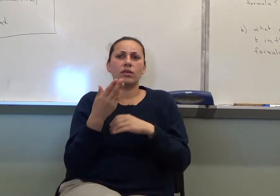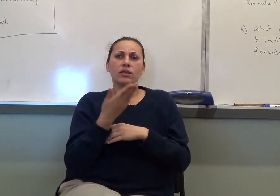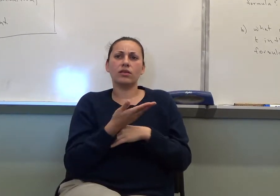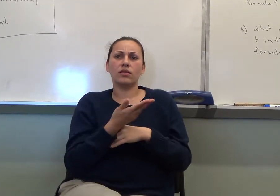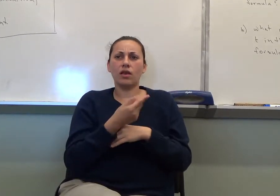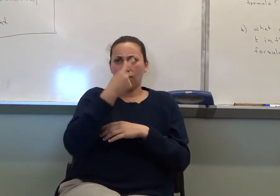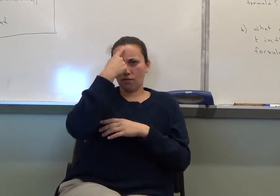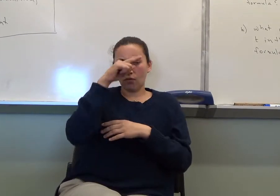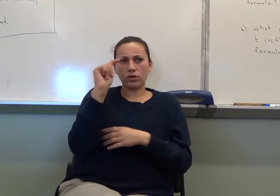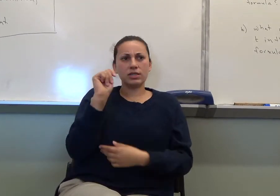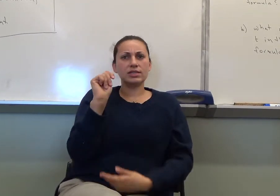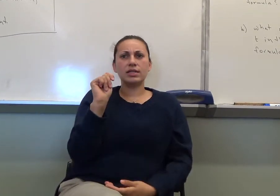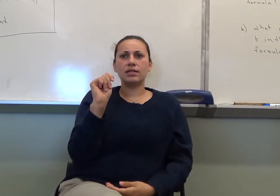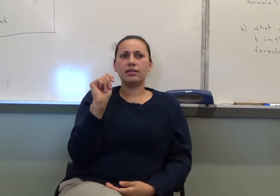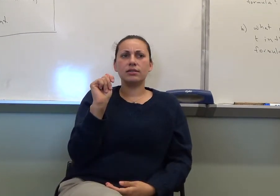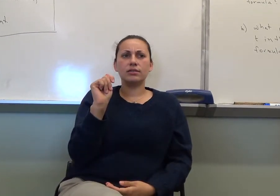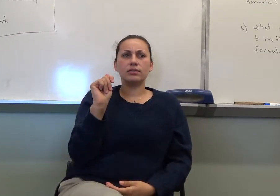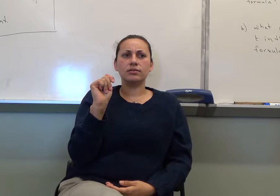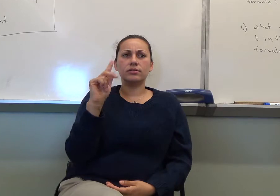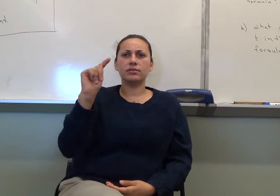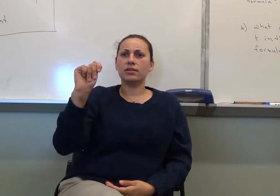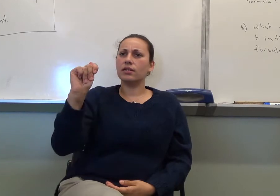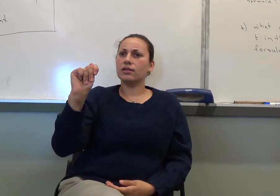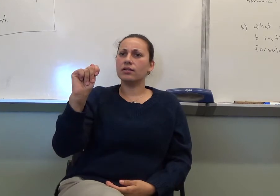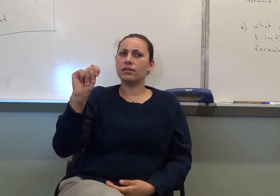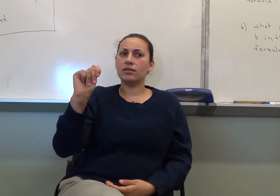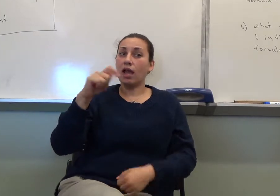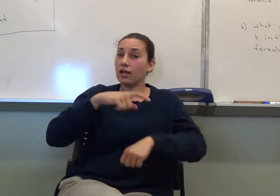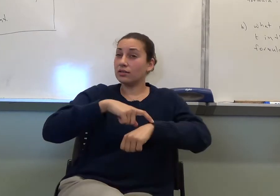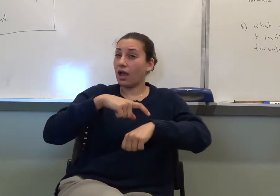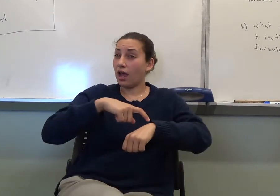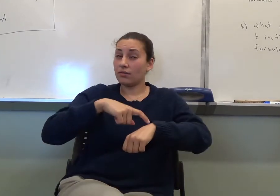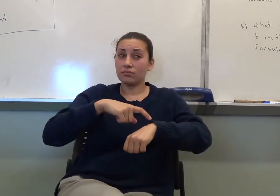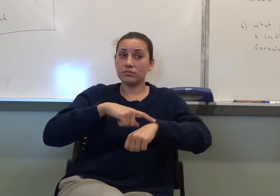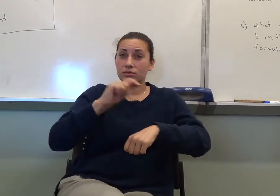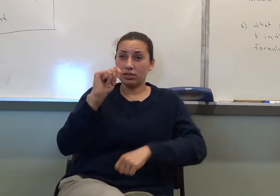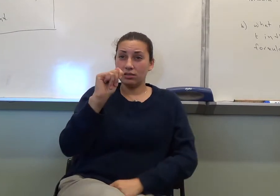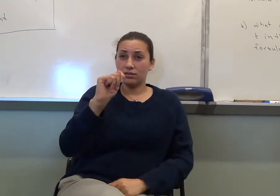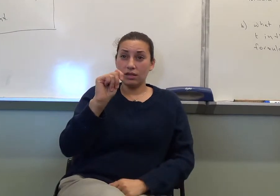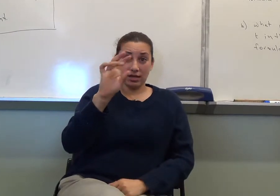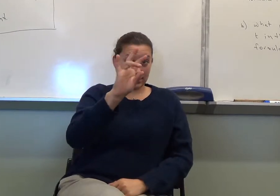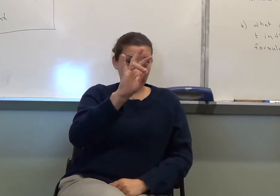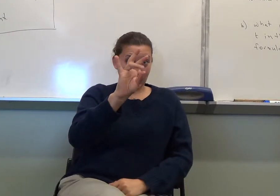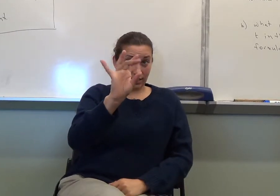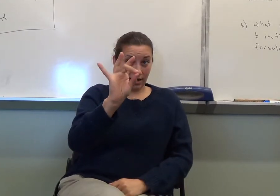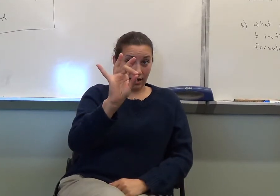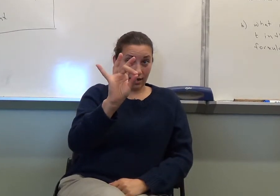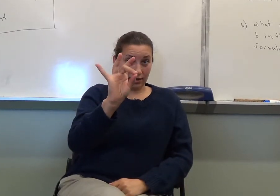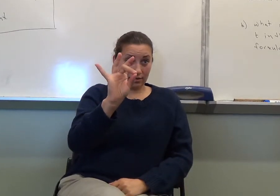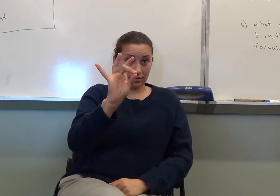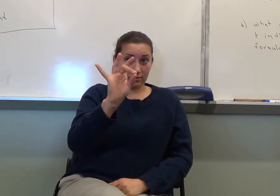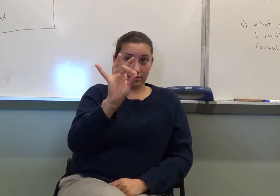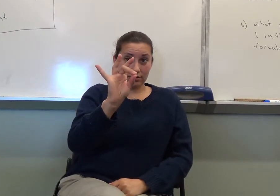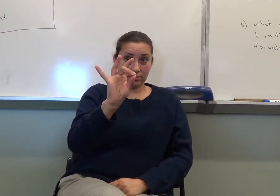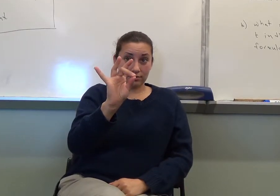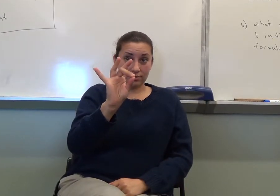the simple interest formula? Is that 78 going to go in there? No, because